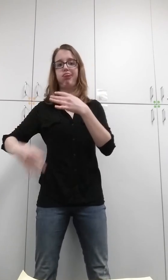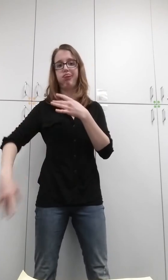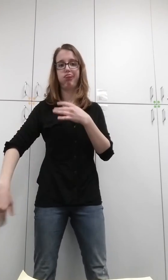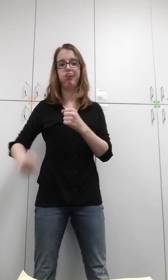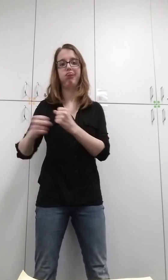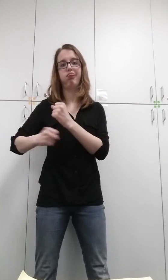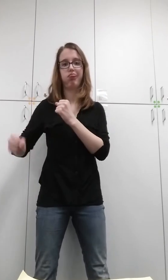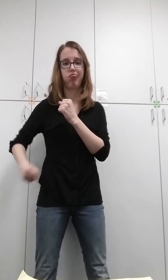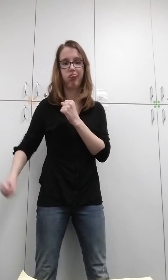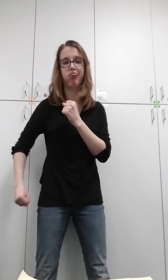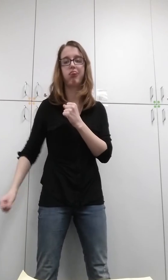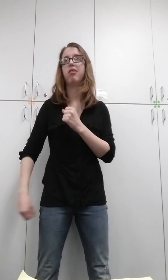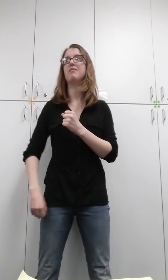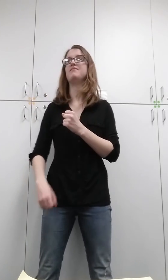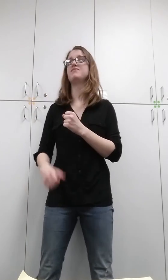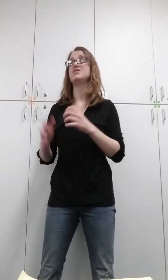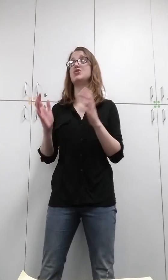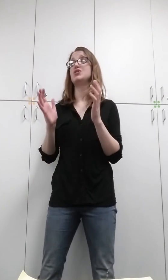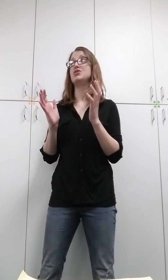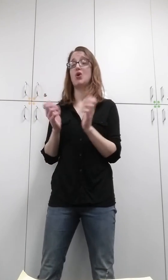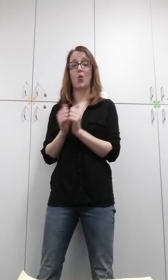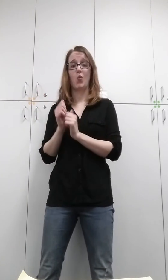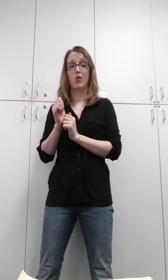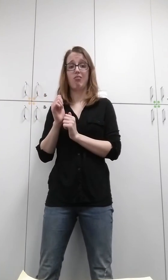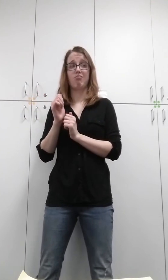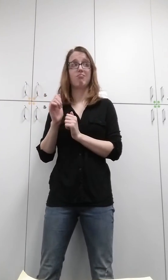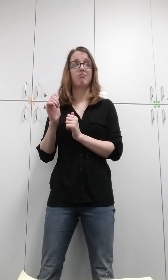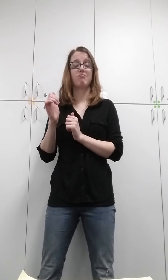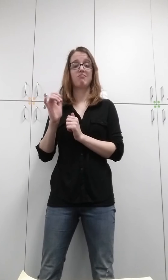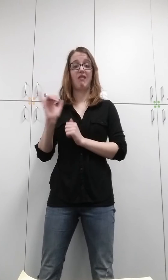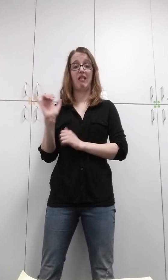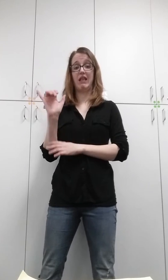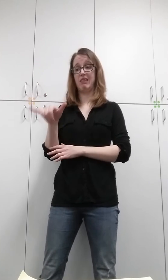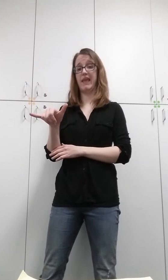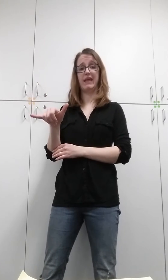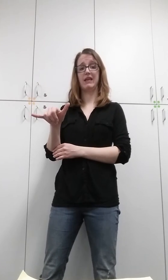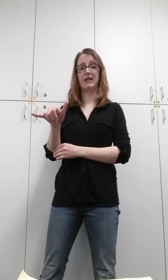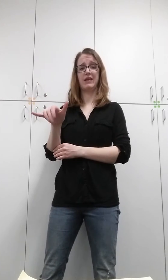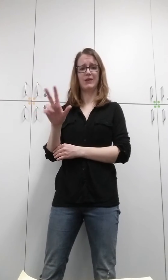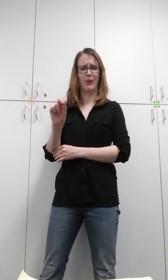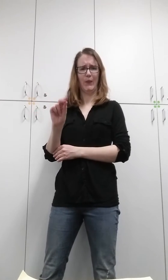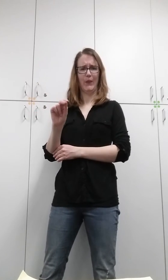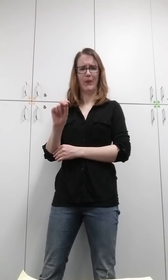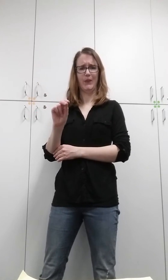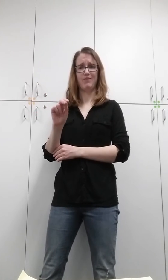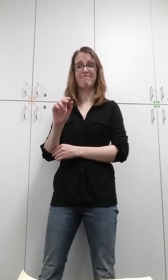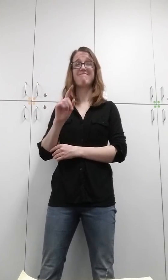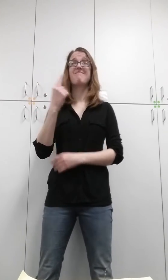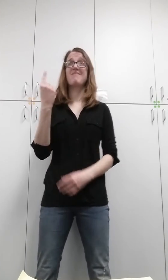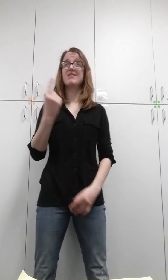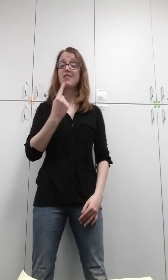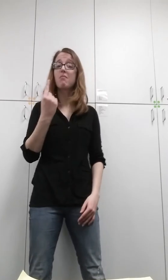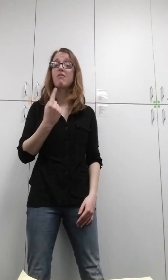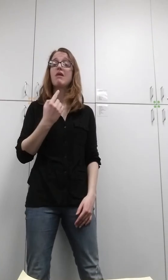Sometimes in very intimate situations, if we were like really good girlfriends, and I might tell her the dialogue and